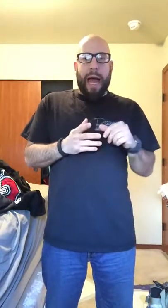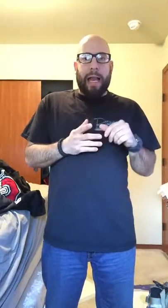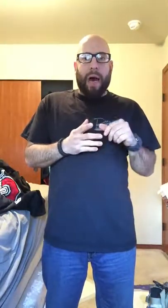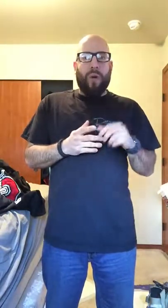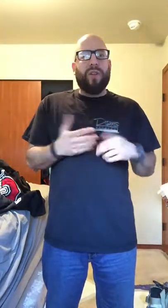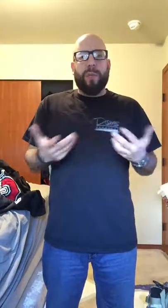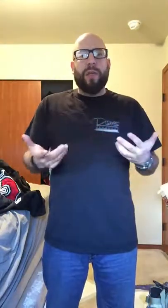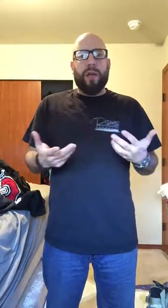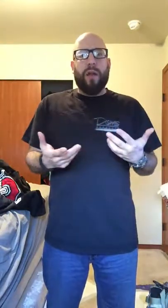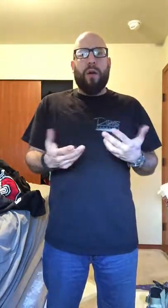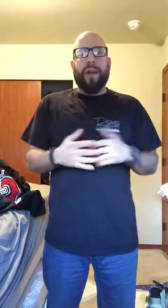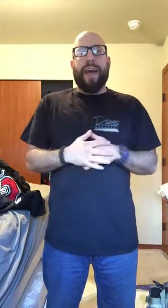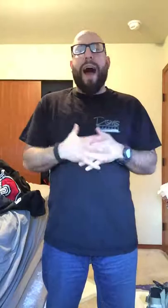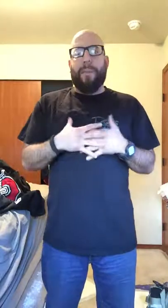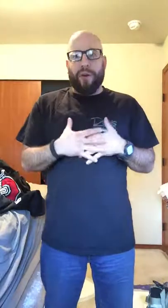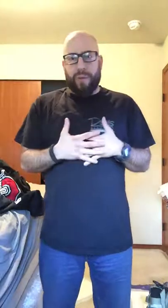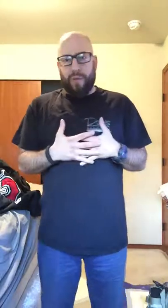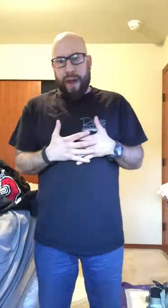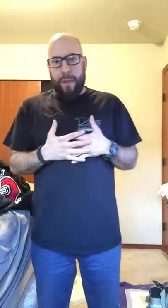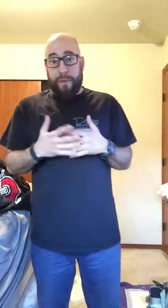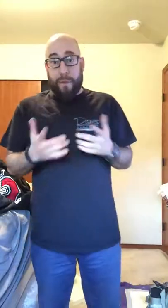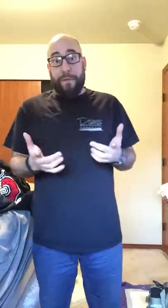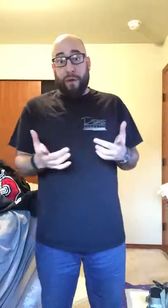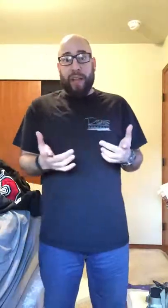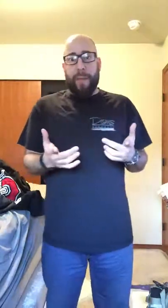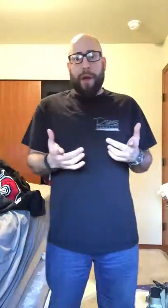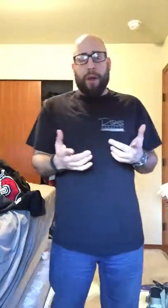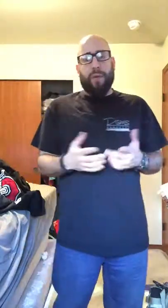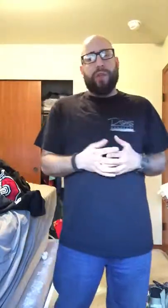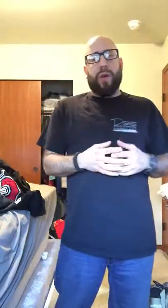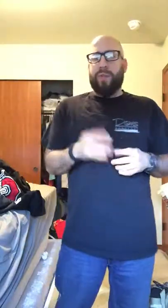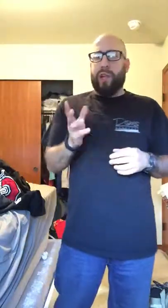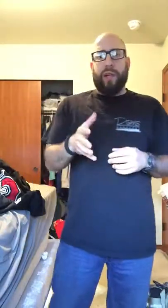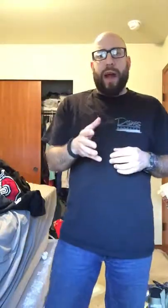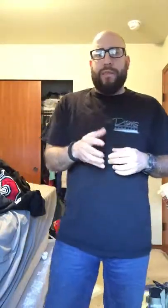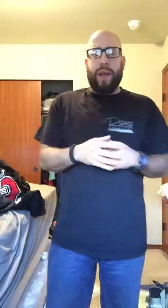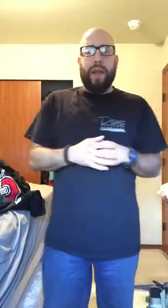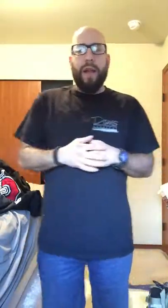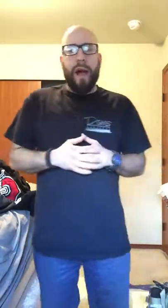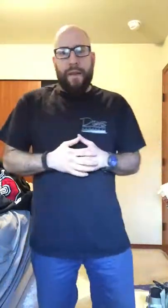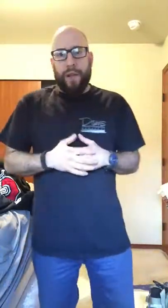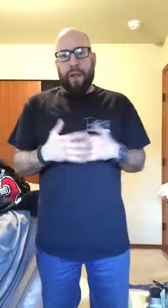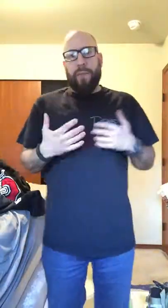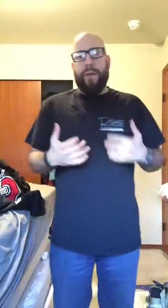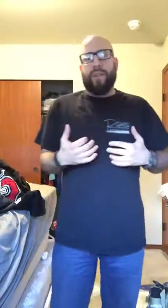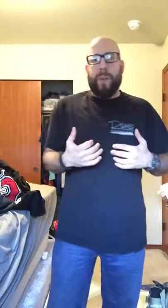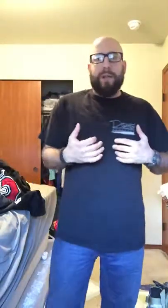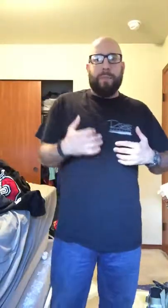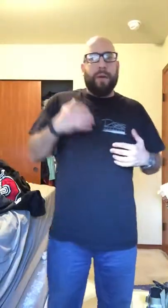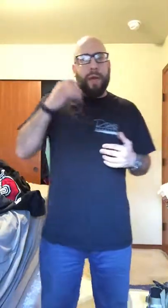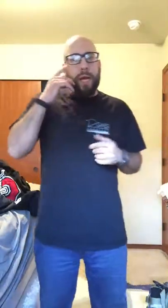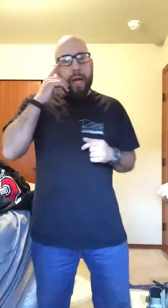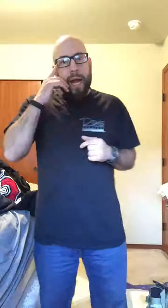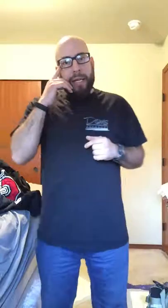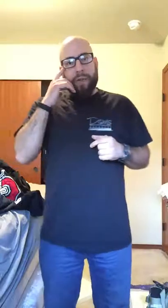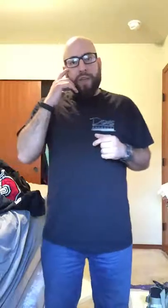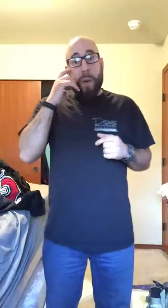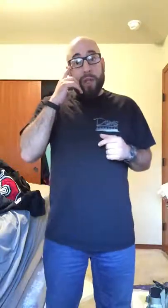And what are some of the guns I personally would recommend for first-time gun owners? So I'm just going to dive right in. I feel it's my responsibility as a